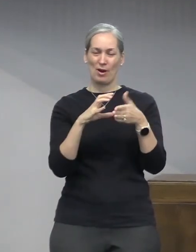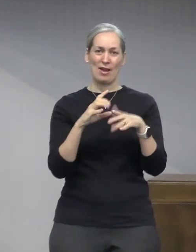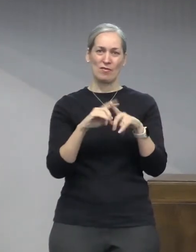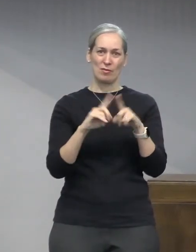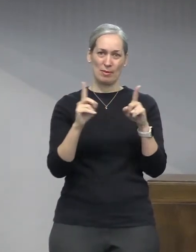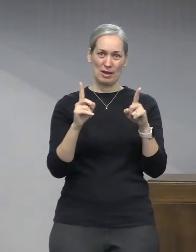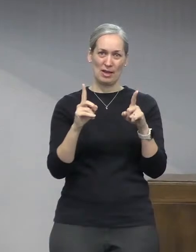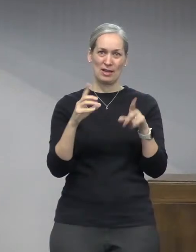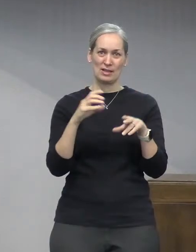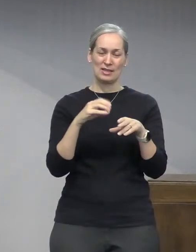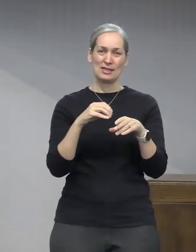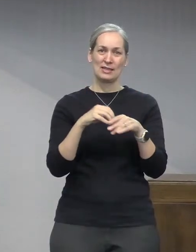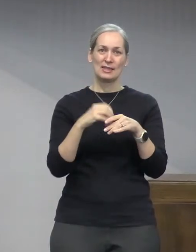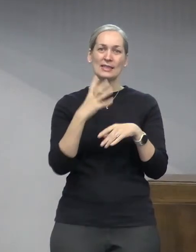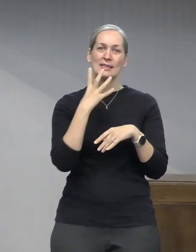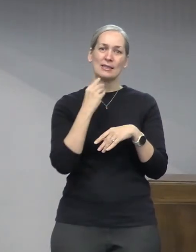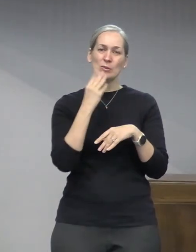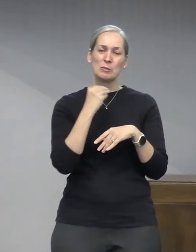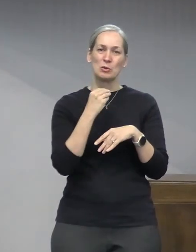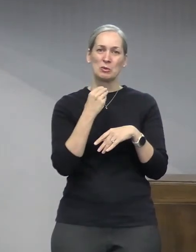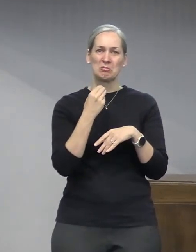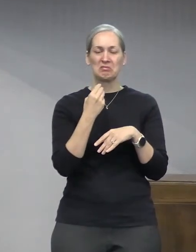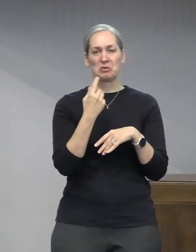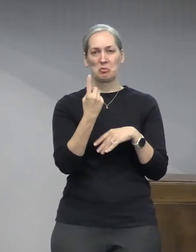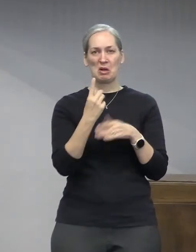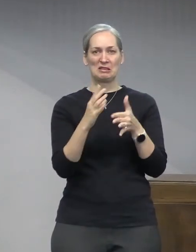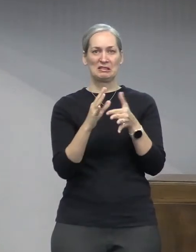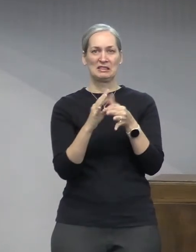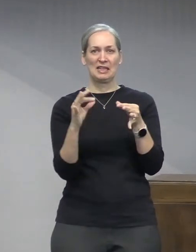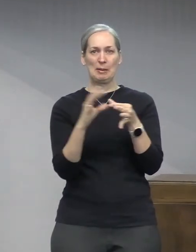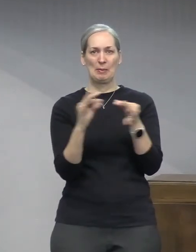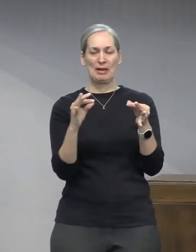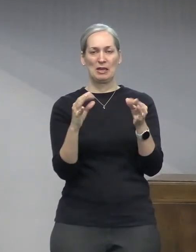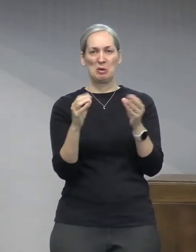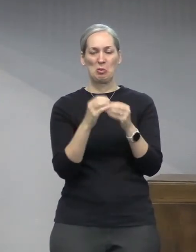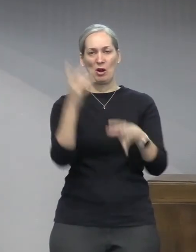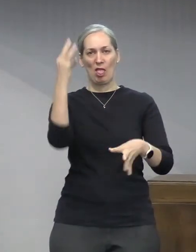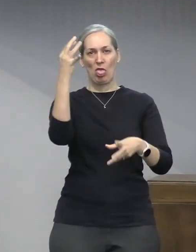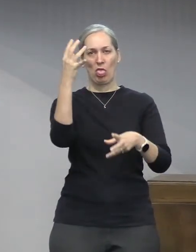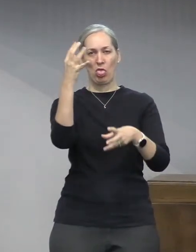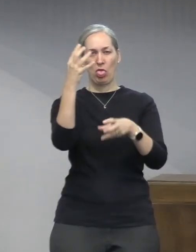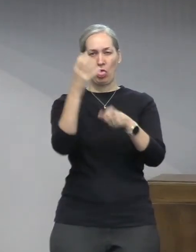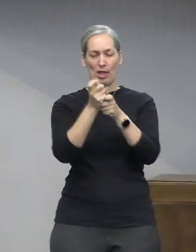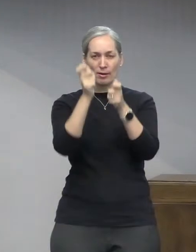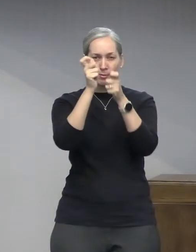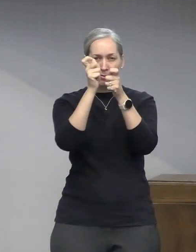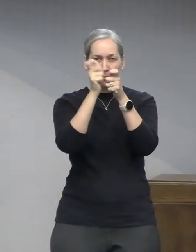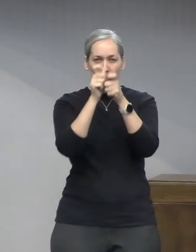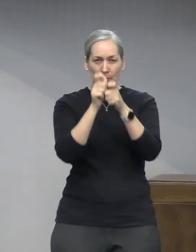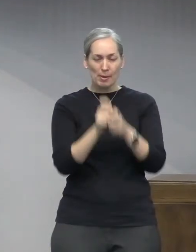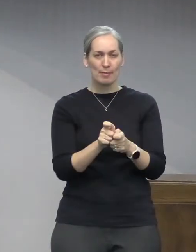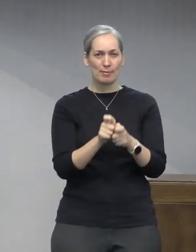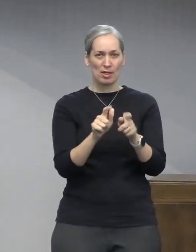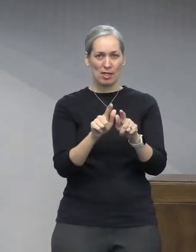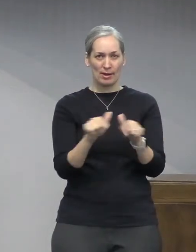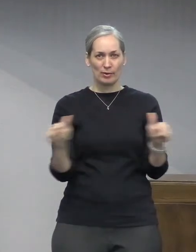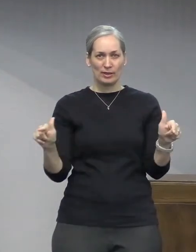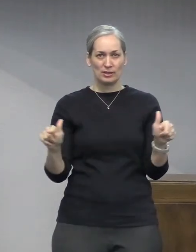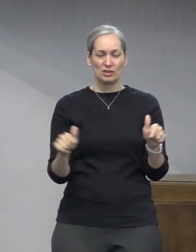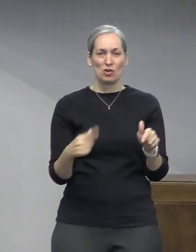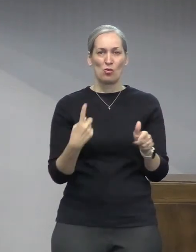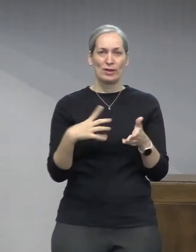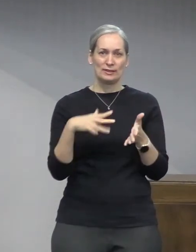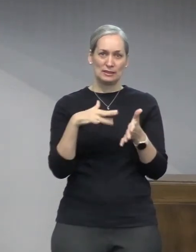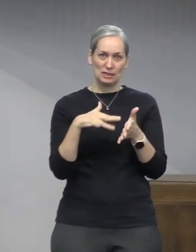do we find? It's a statement in biblical Hebrew because it's a concise language. That's why a